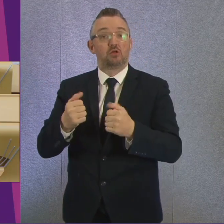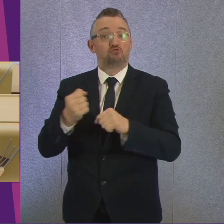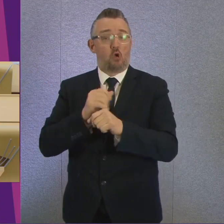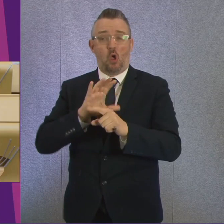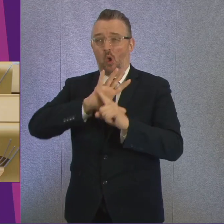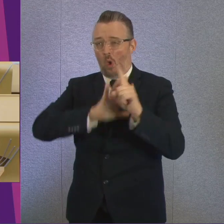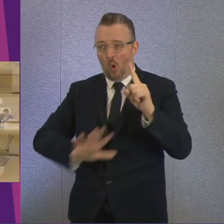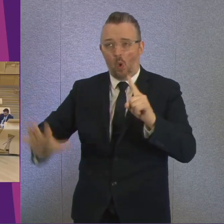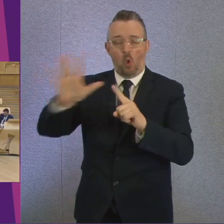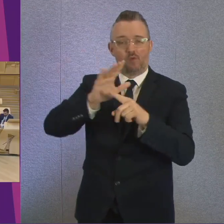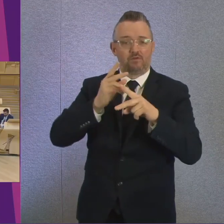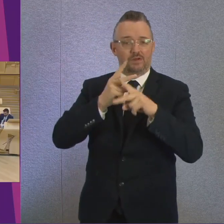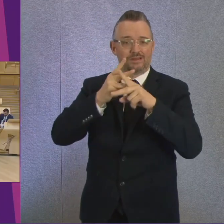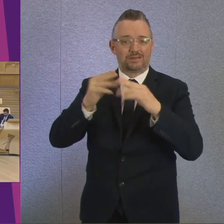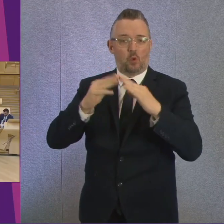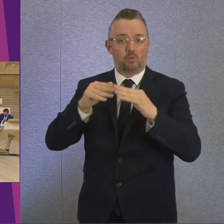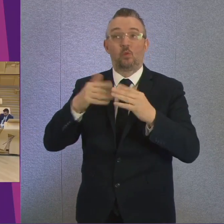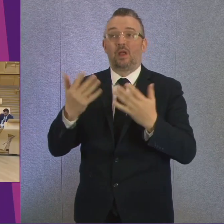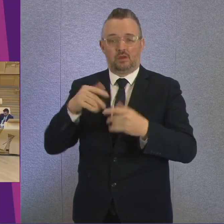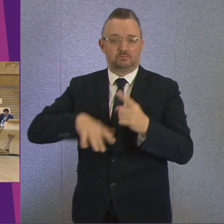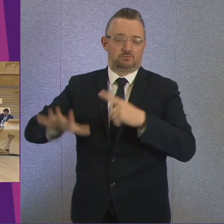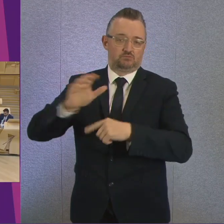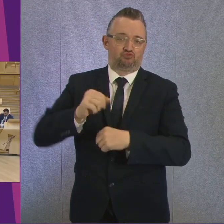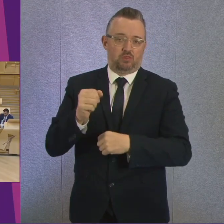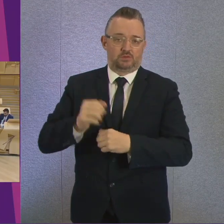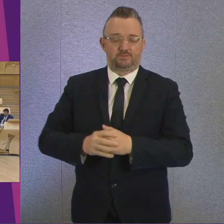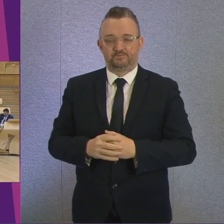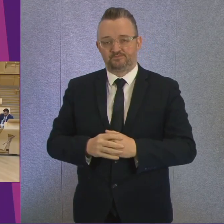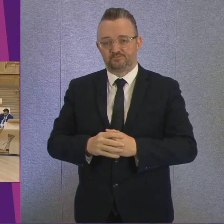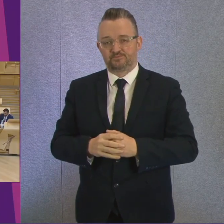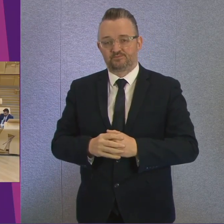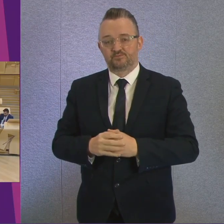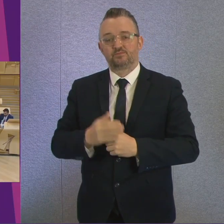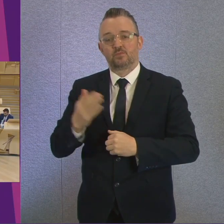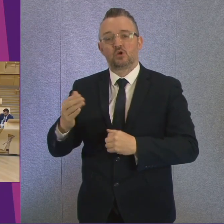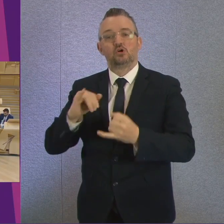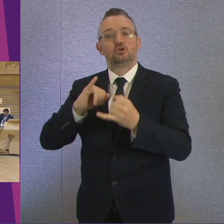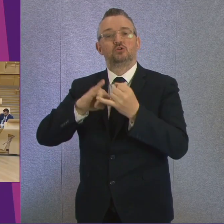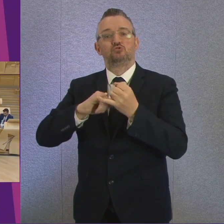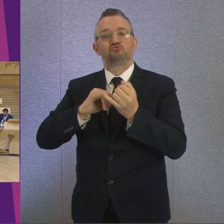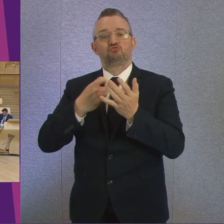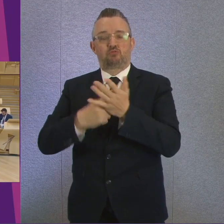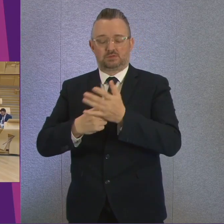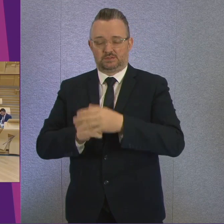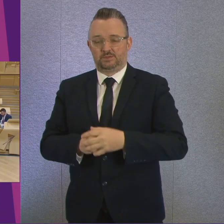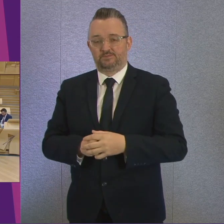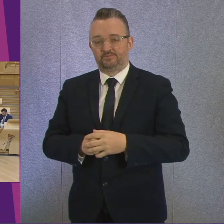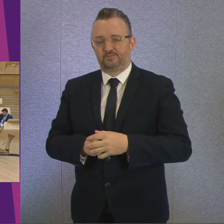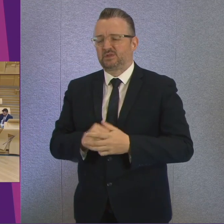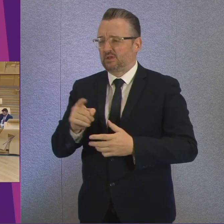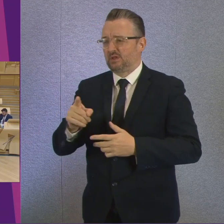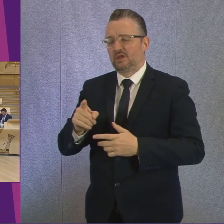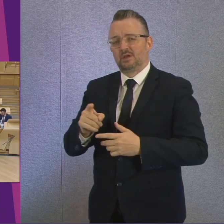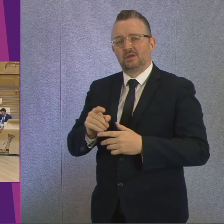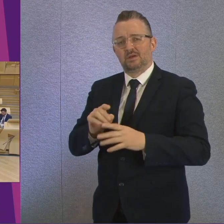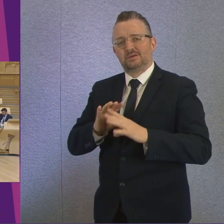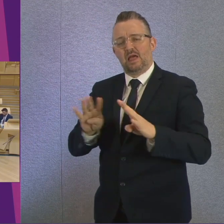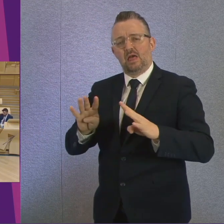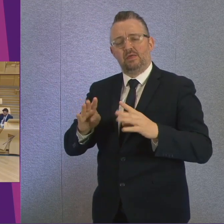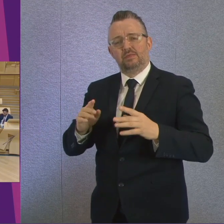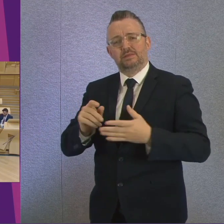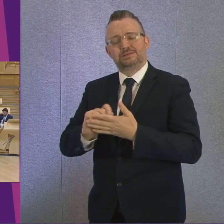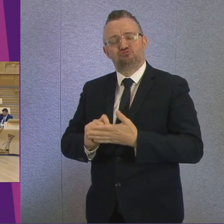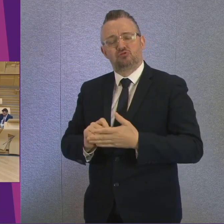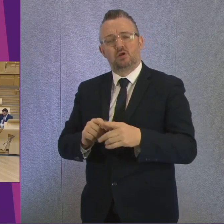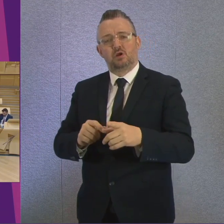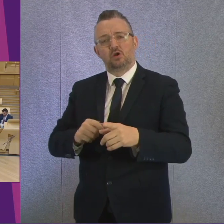across Scotland. Shona Robson, to be followed by Bill Bowman. The Cabinet Secretary will be aware of concerns raised by essential workers,